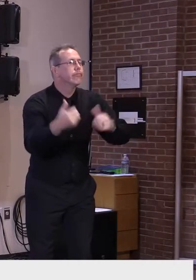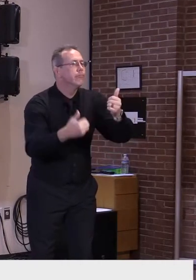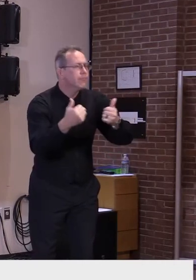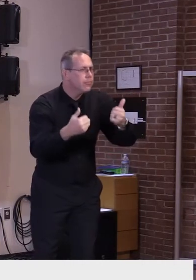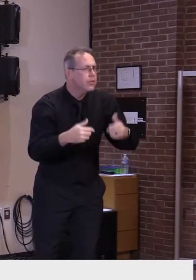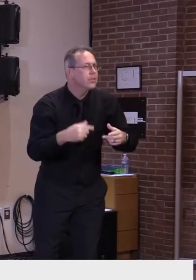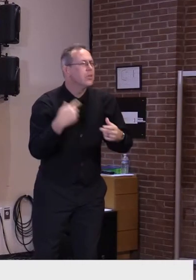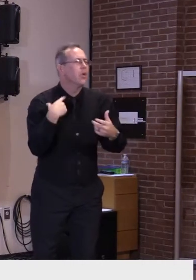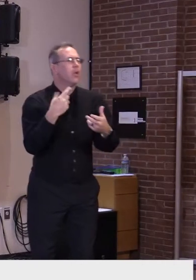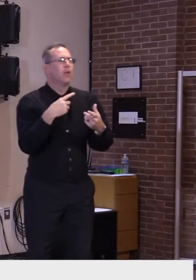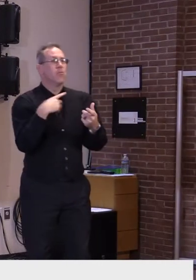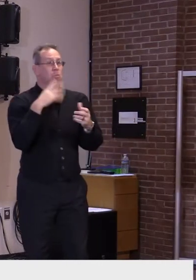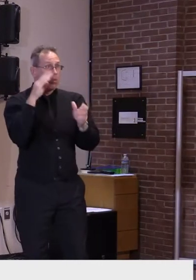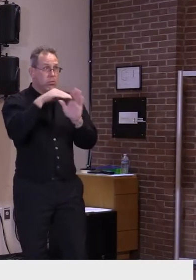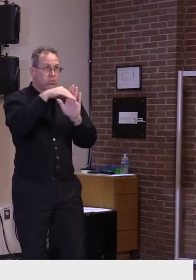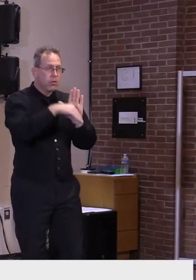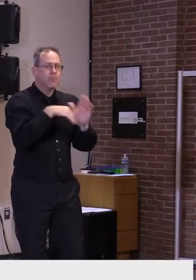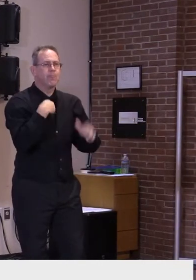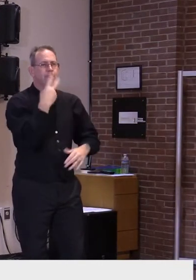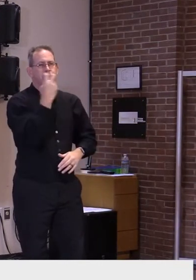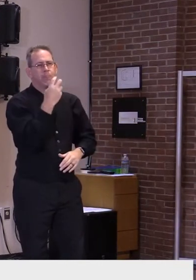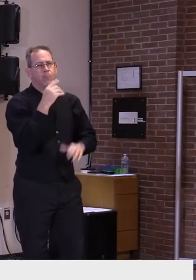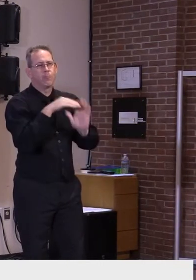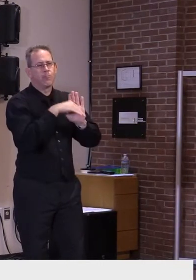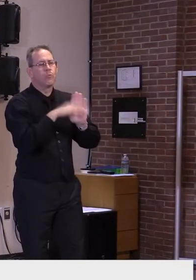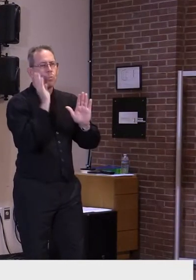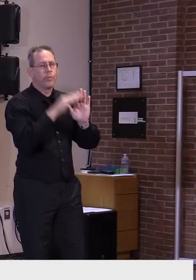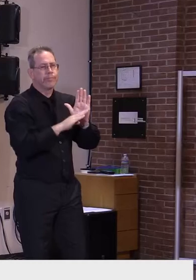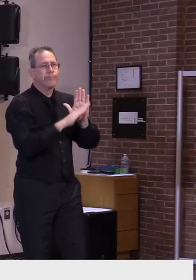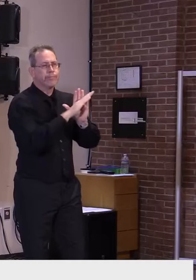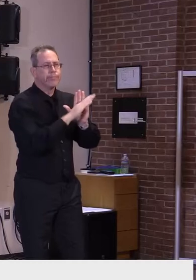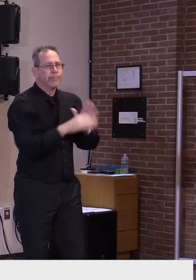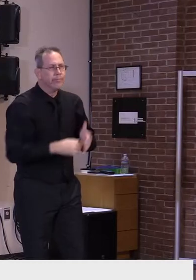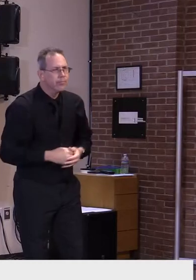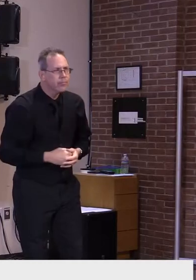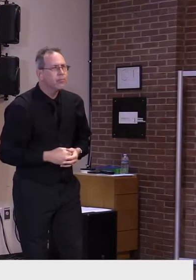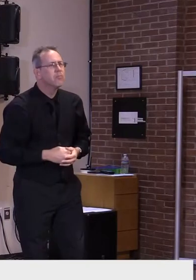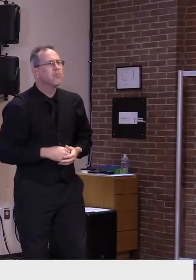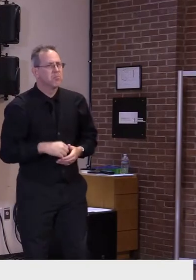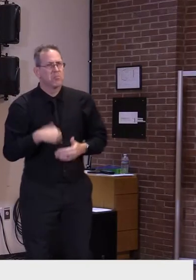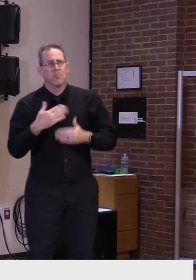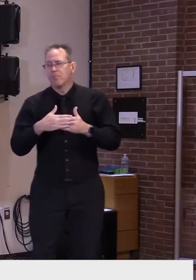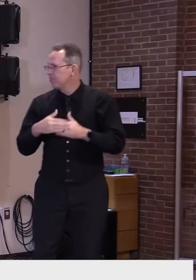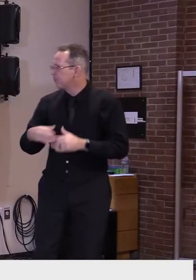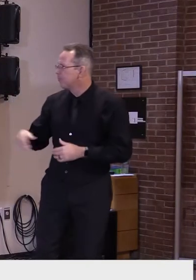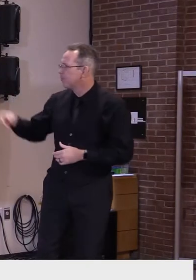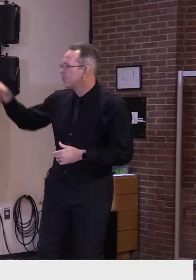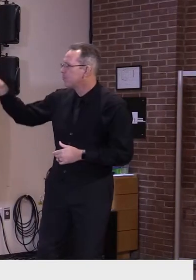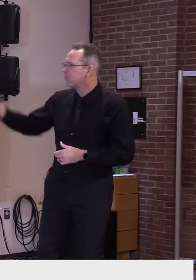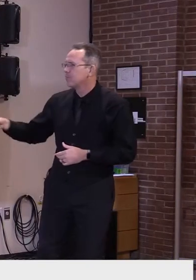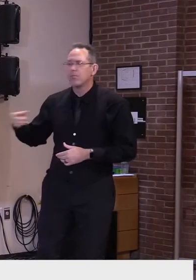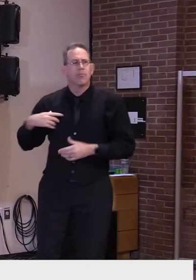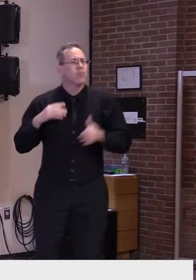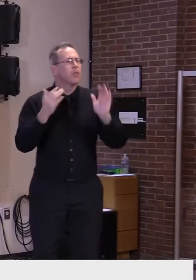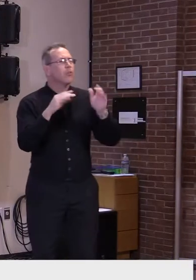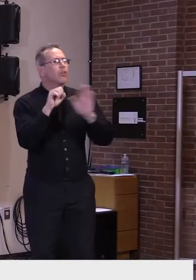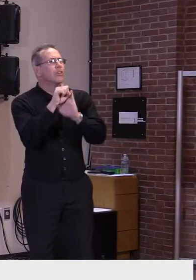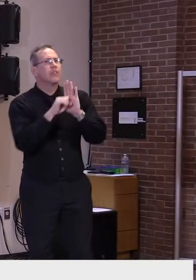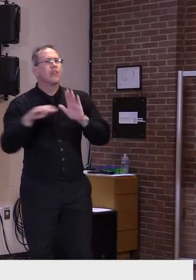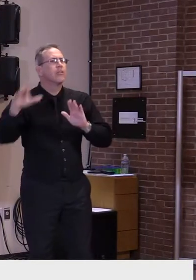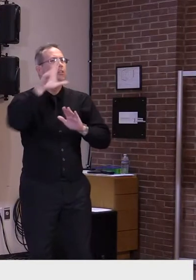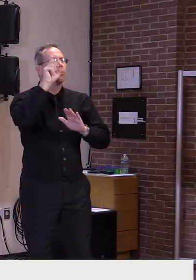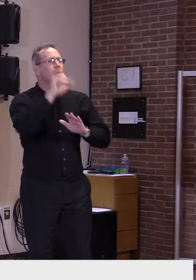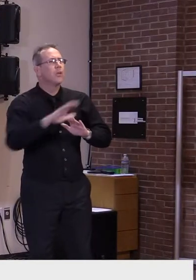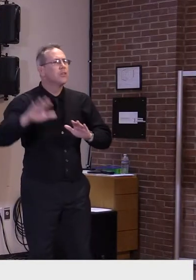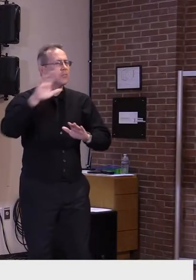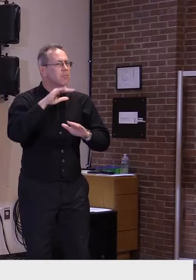week. And then finally, taking a look at where we stand on vaccination across first and second doses, you can see we continue to rank at